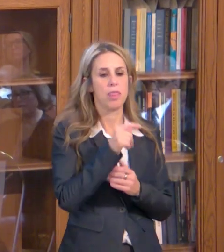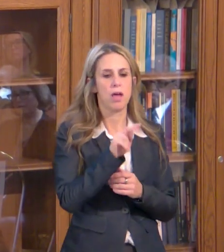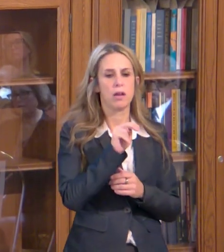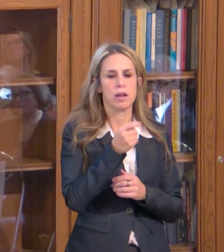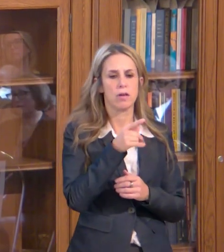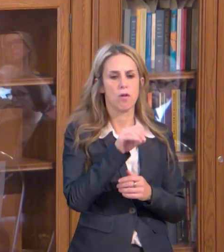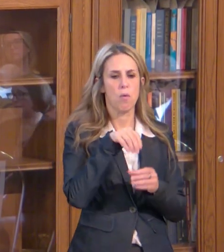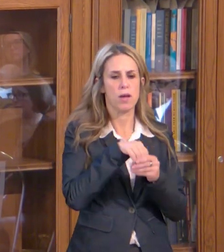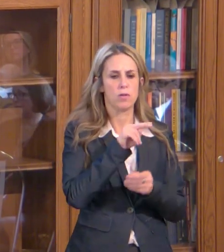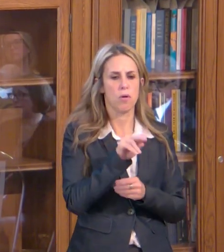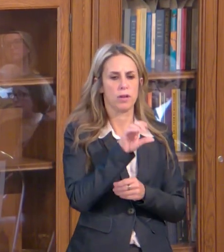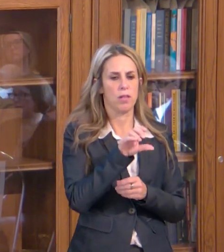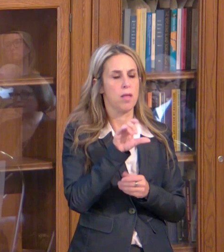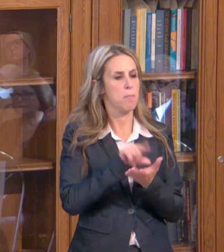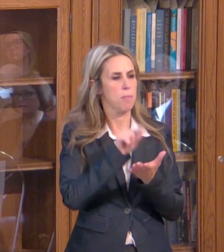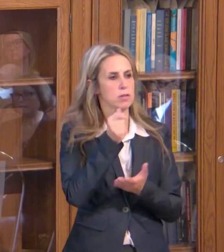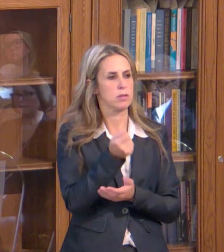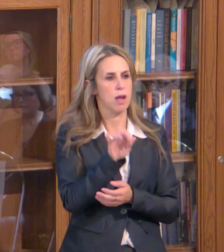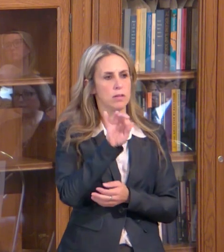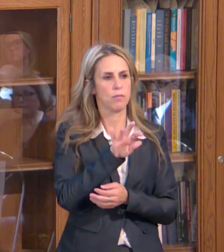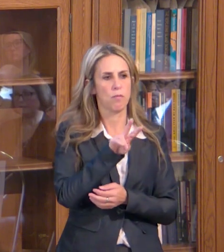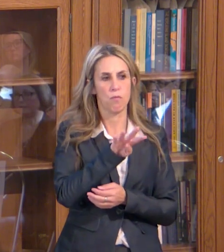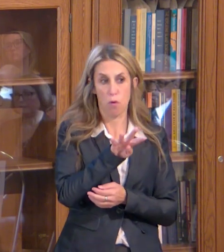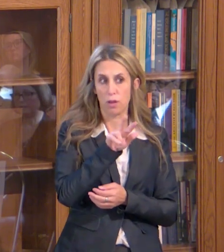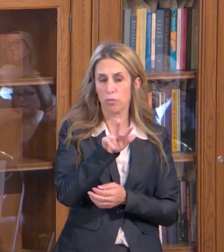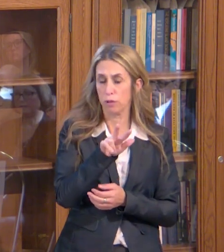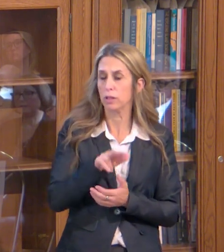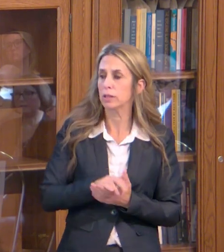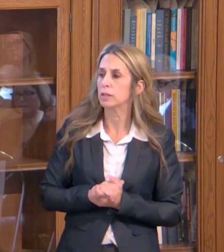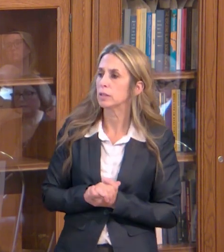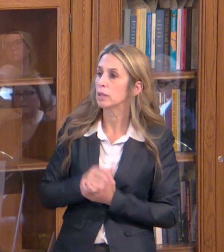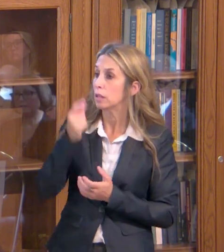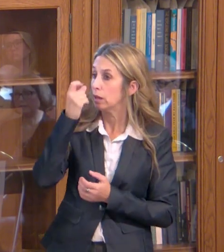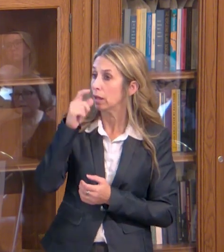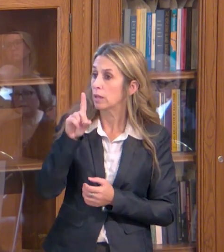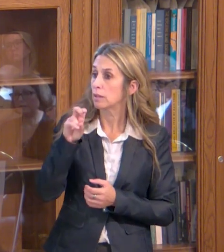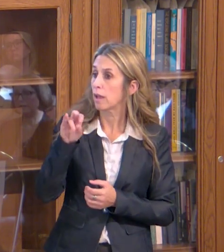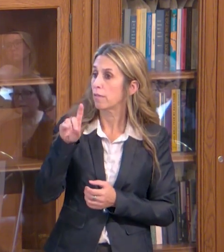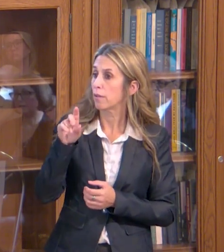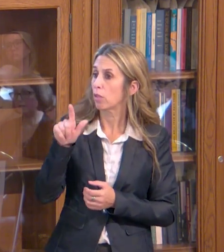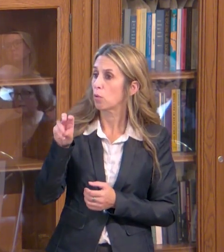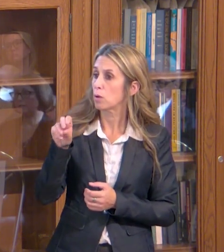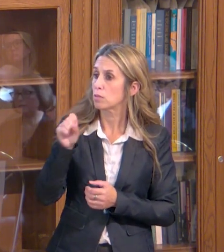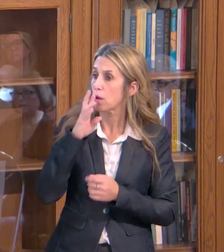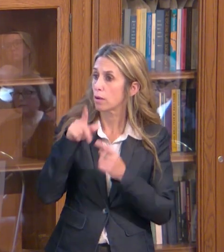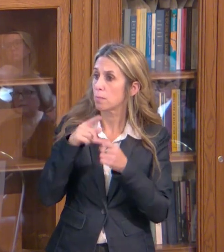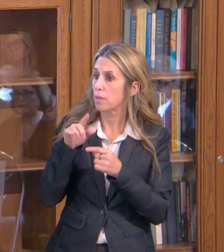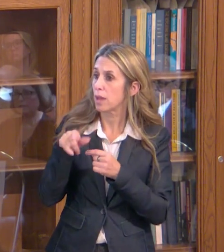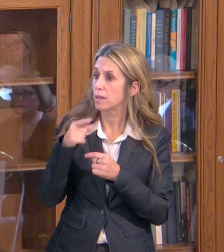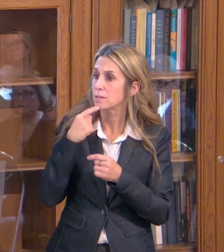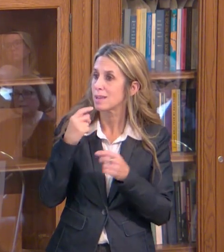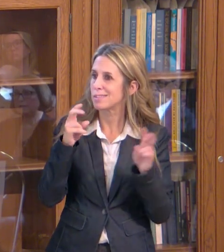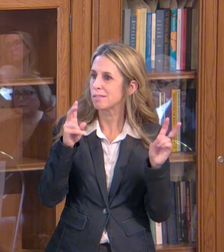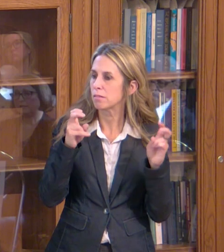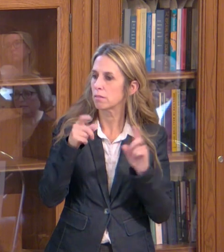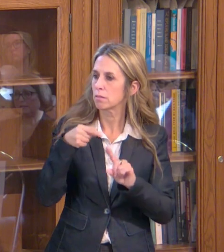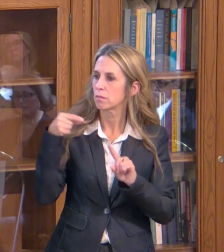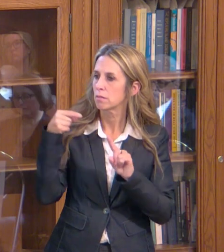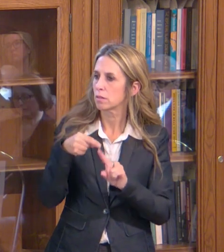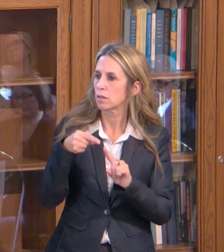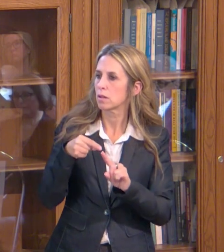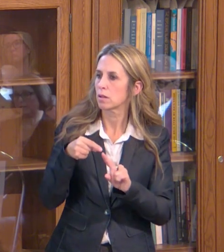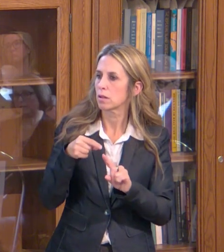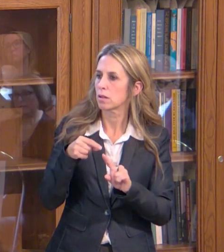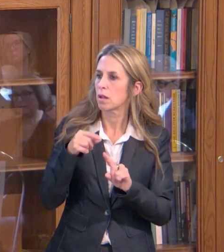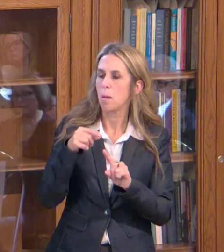Carolina which was published in 1943 and when David Lewis is talking about it he says it's distinctly modern it's